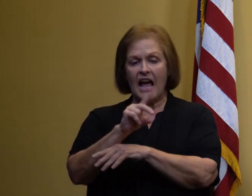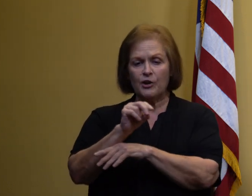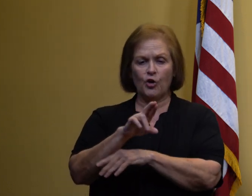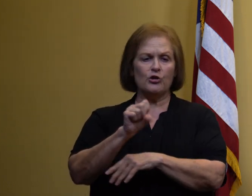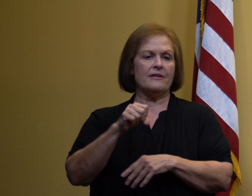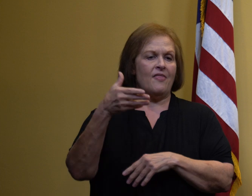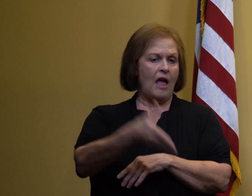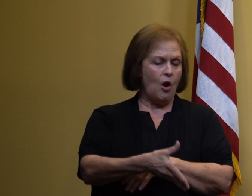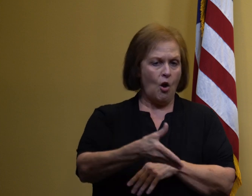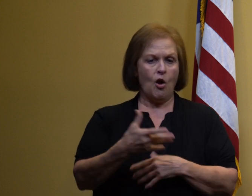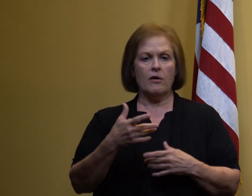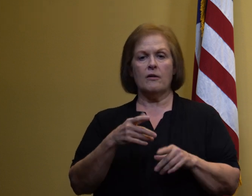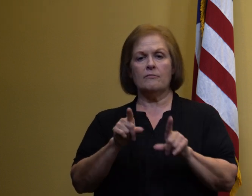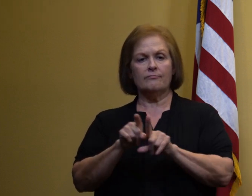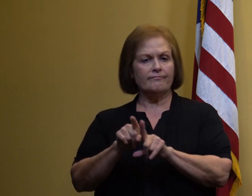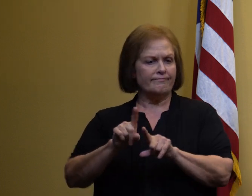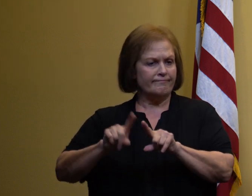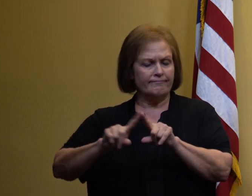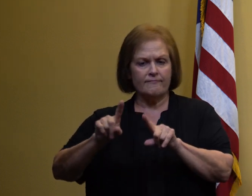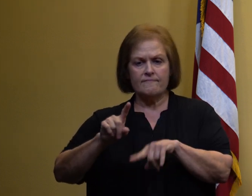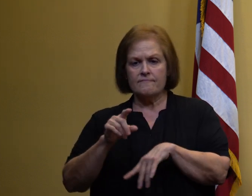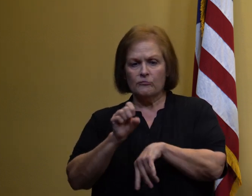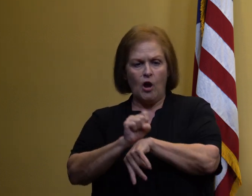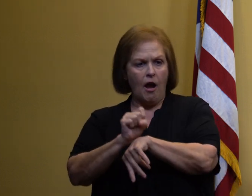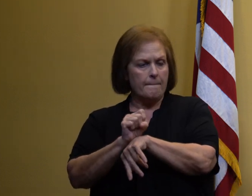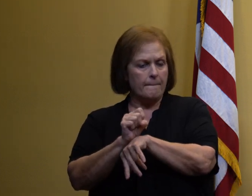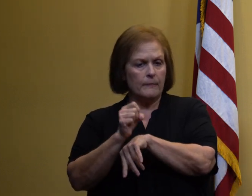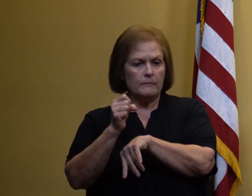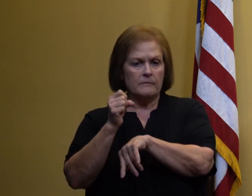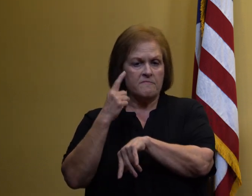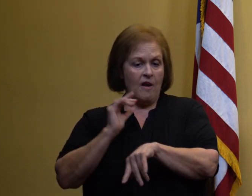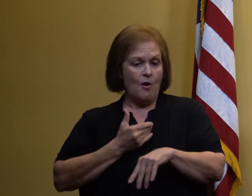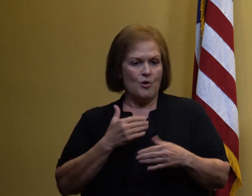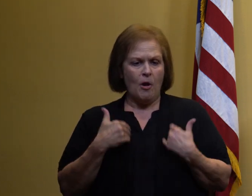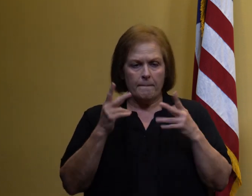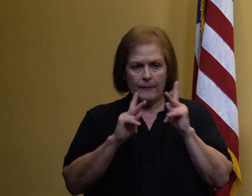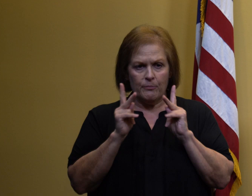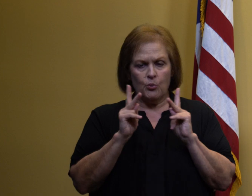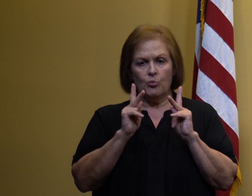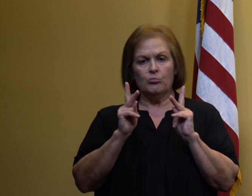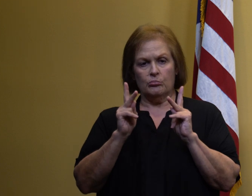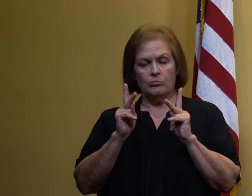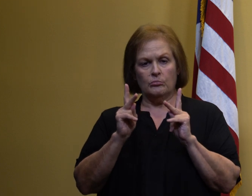corner, and as well as jobs for our young people, thinking about onboarding